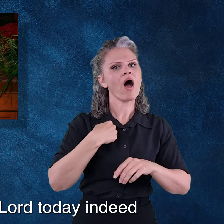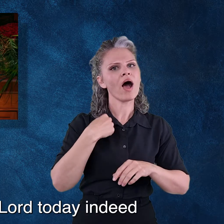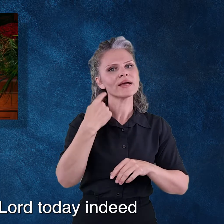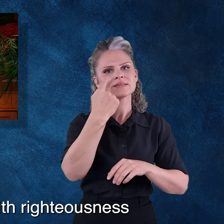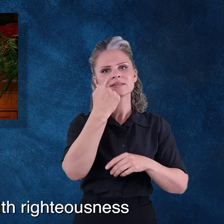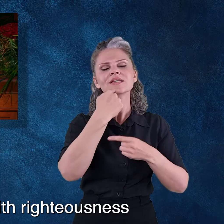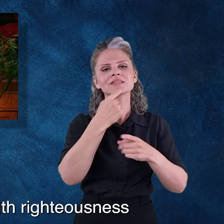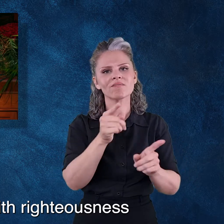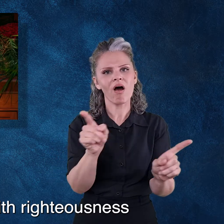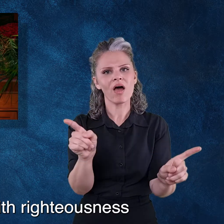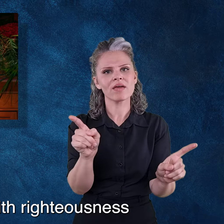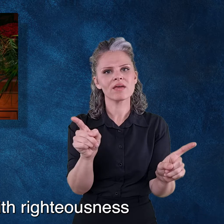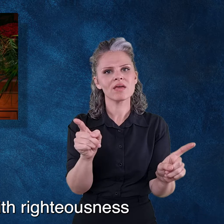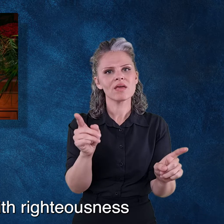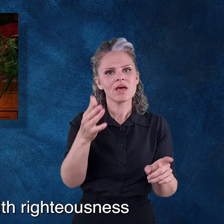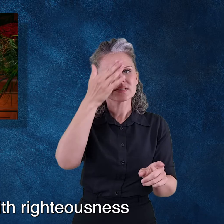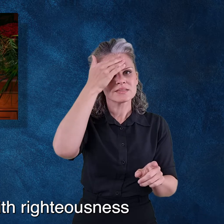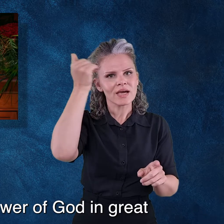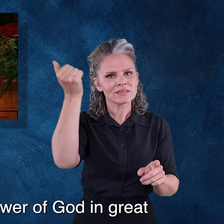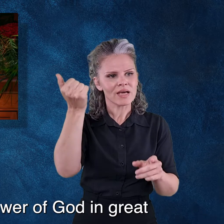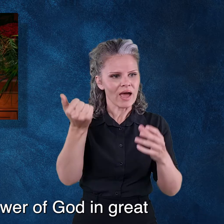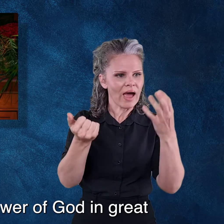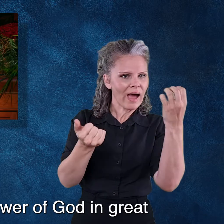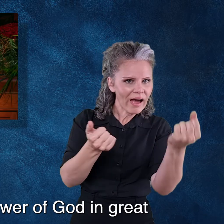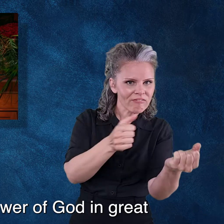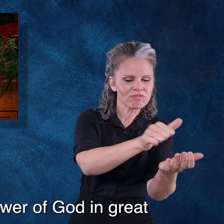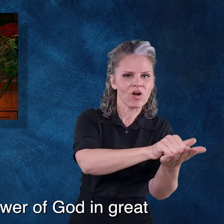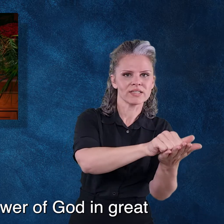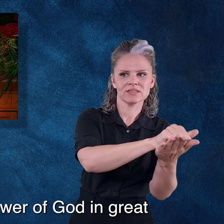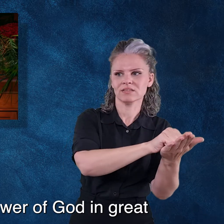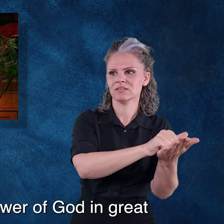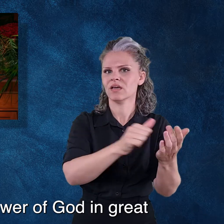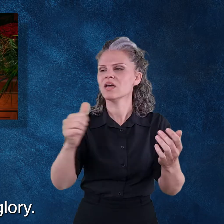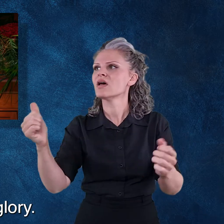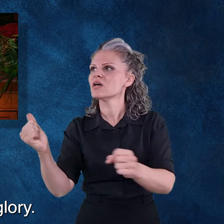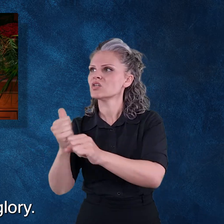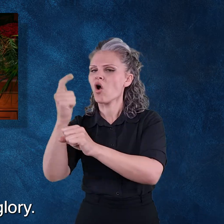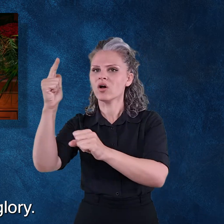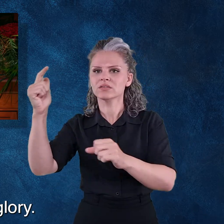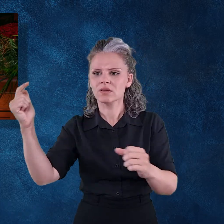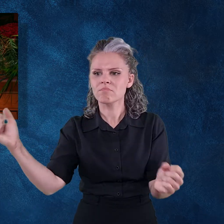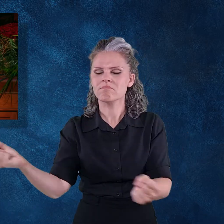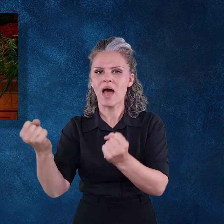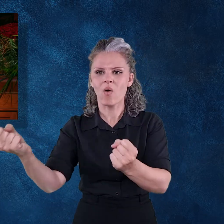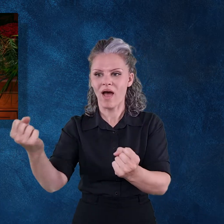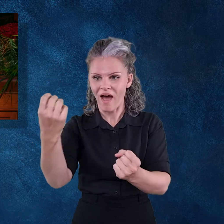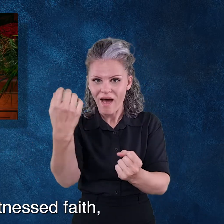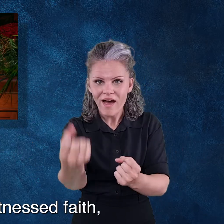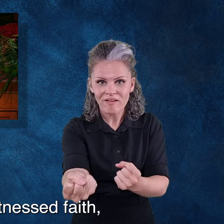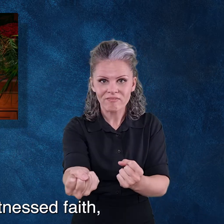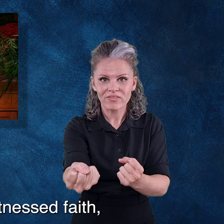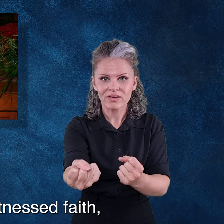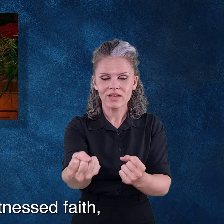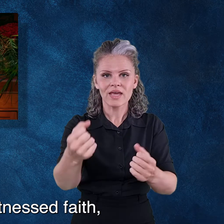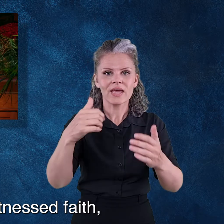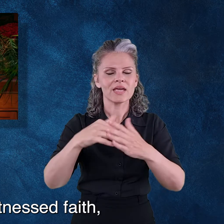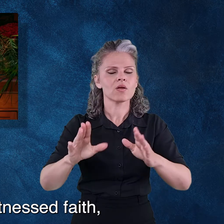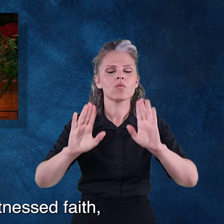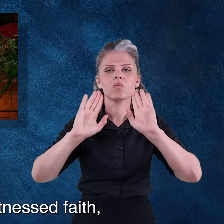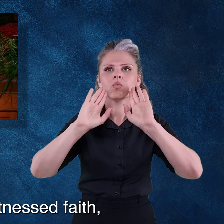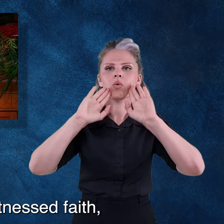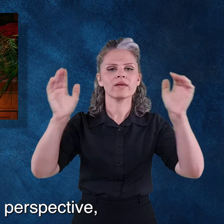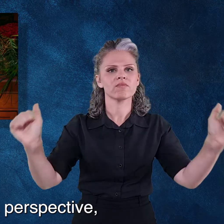are armed with righteousness and with the power of God in great glory. I have witnessed